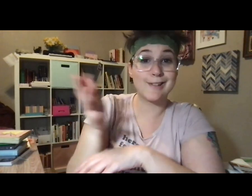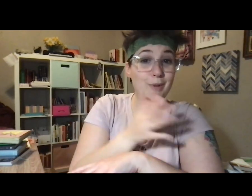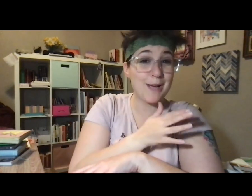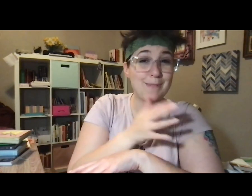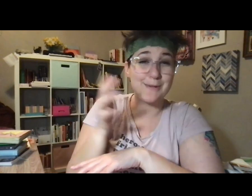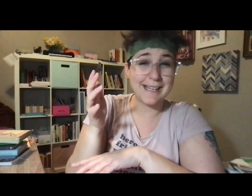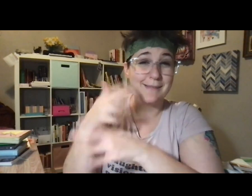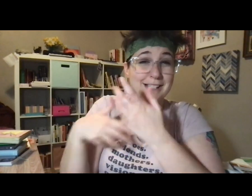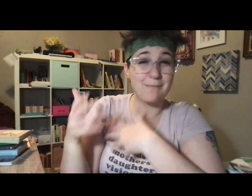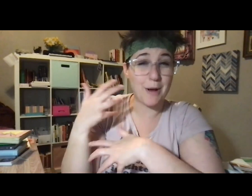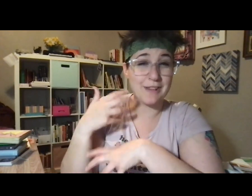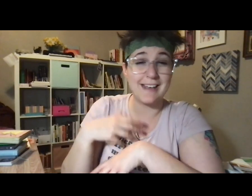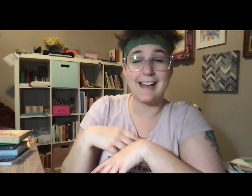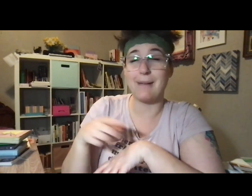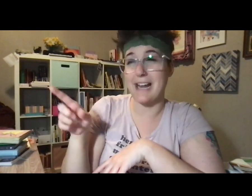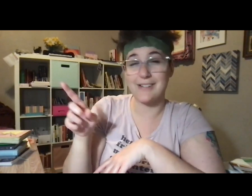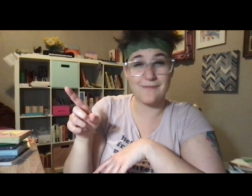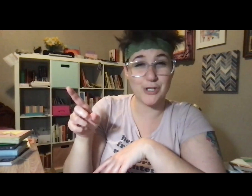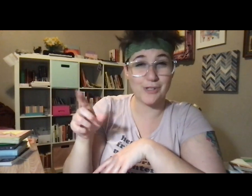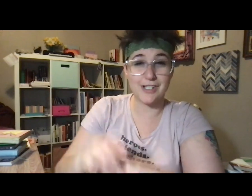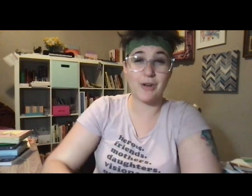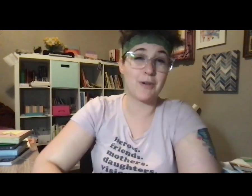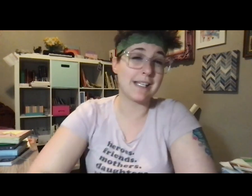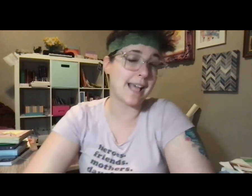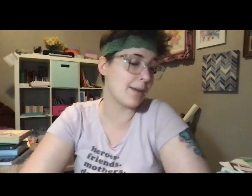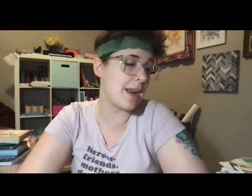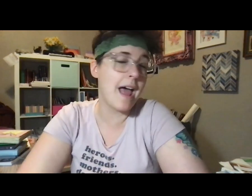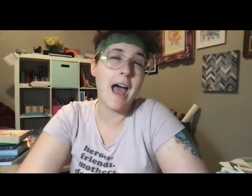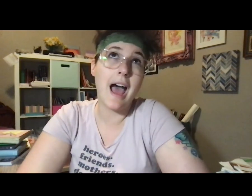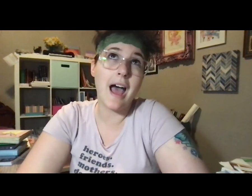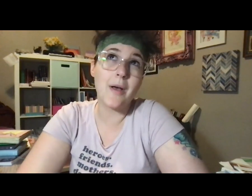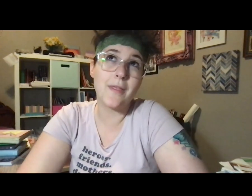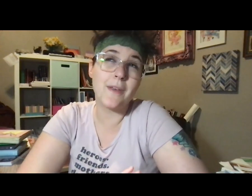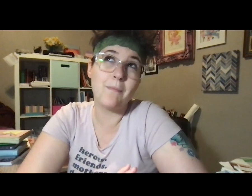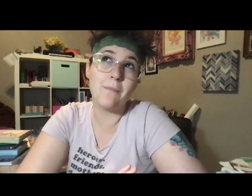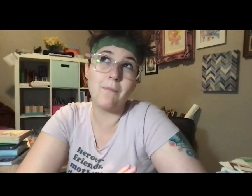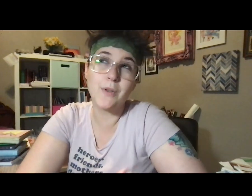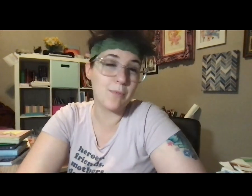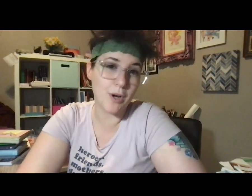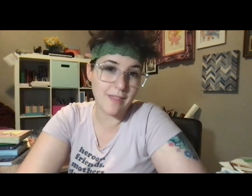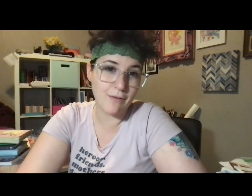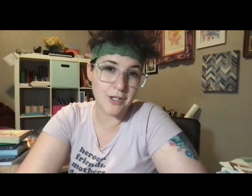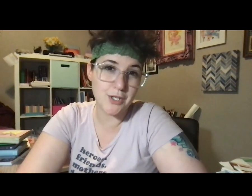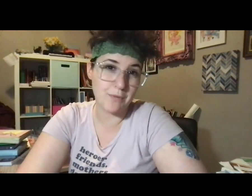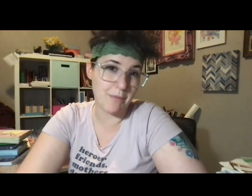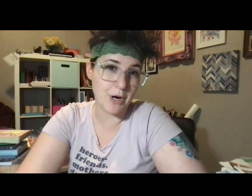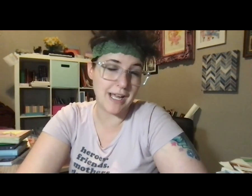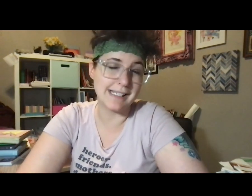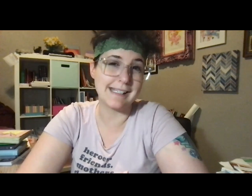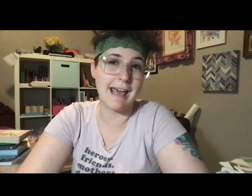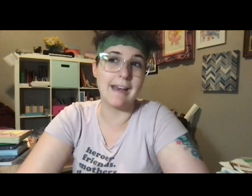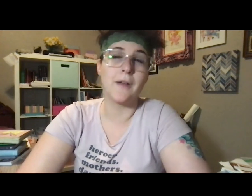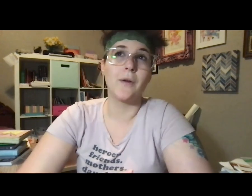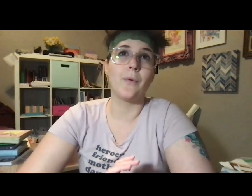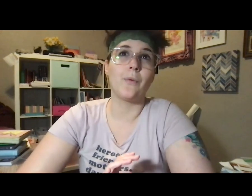or somewhere in between, mix of both? And I have some visuals to show you in a sec. But the most important thing for us to remember